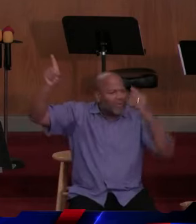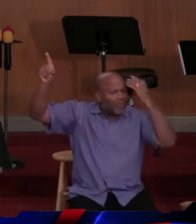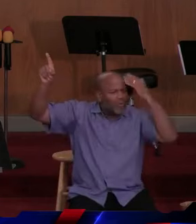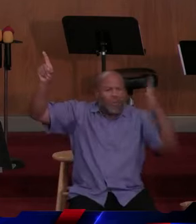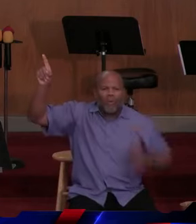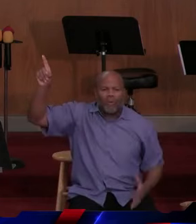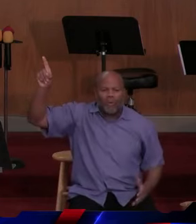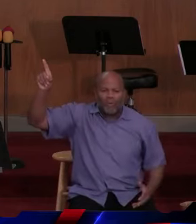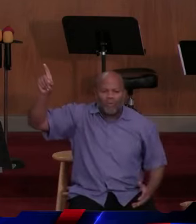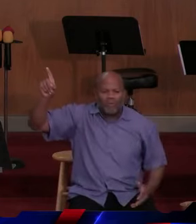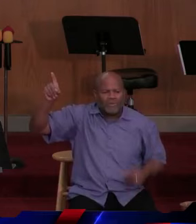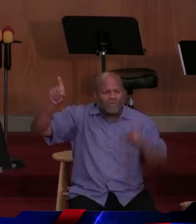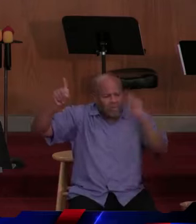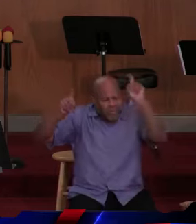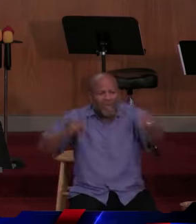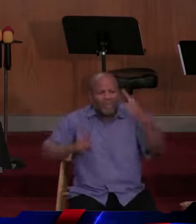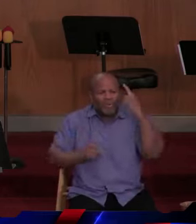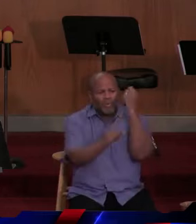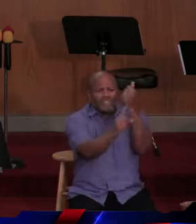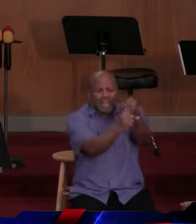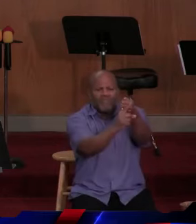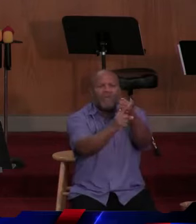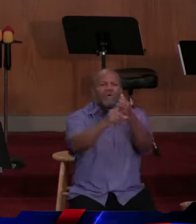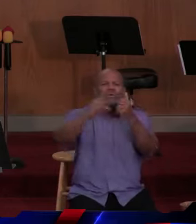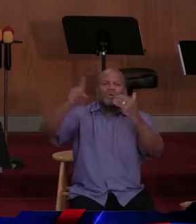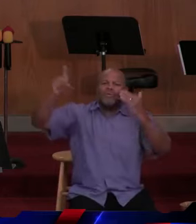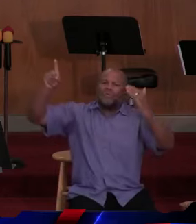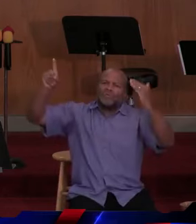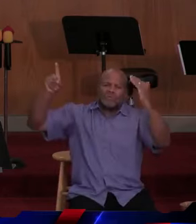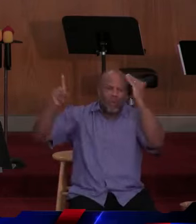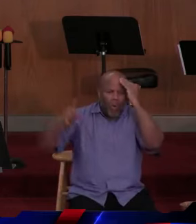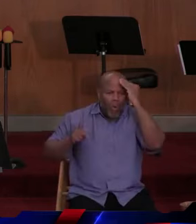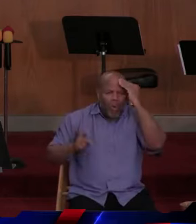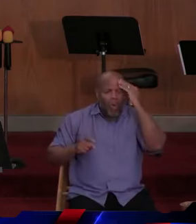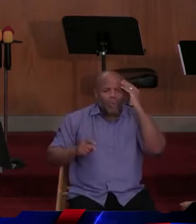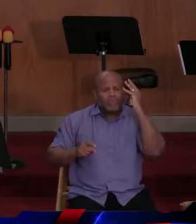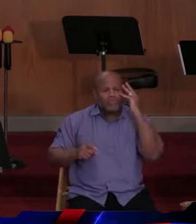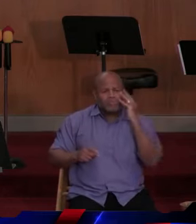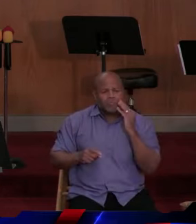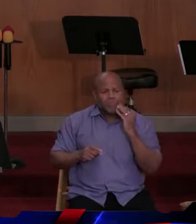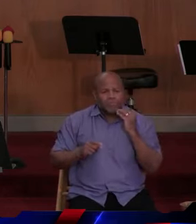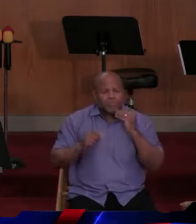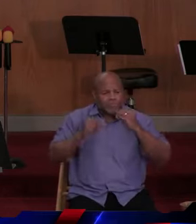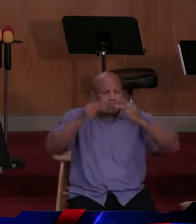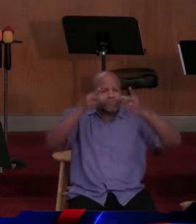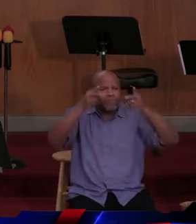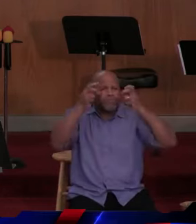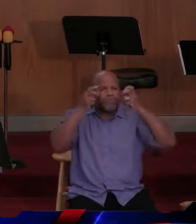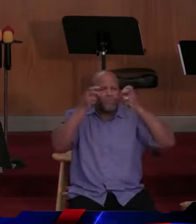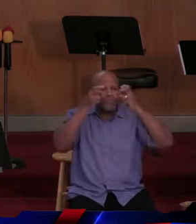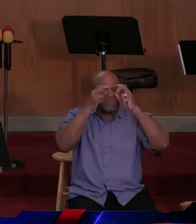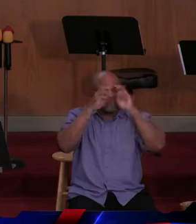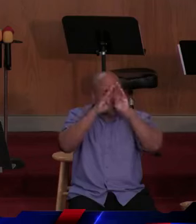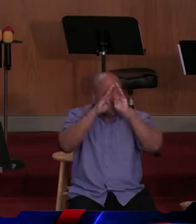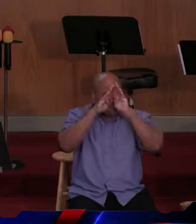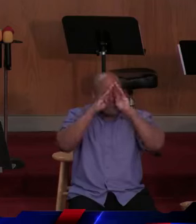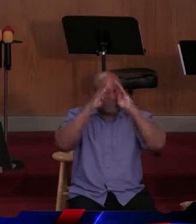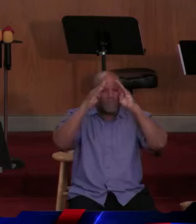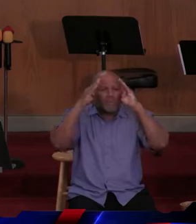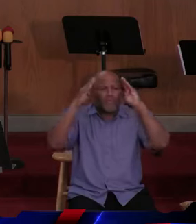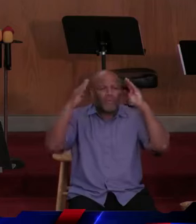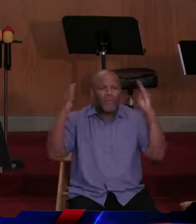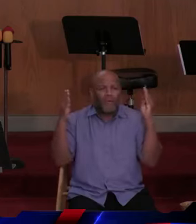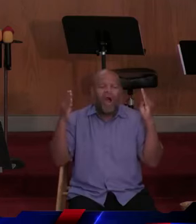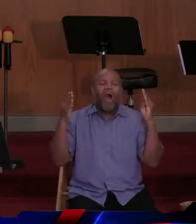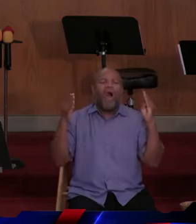him for yourself. And now their own personal experience with the Lord, let them know he lives,